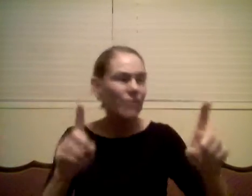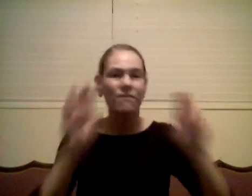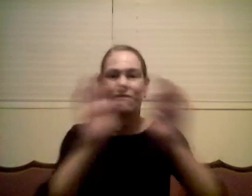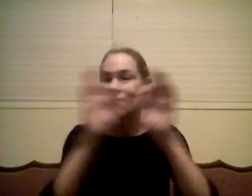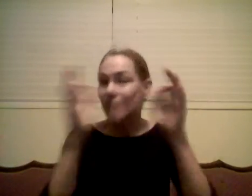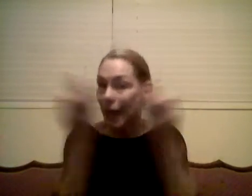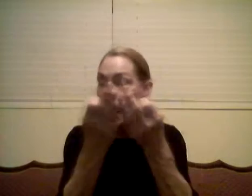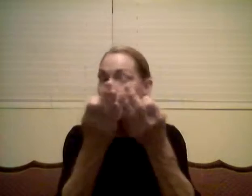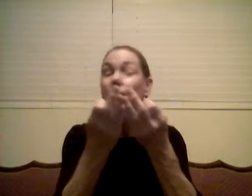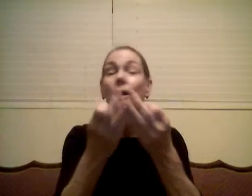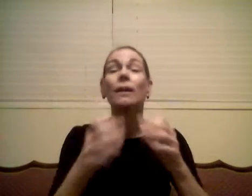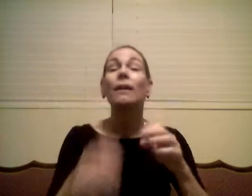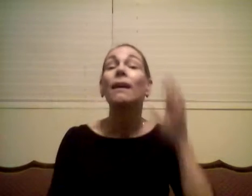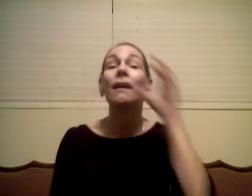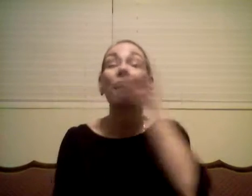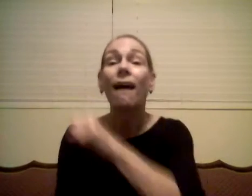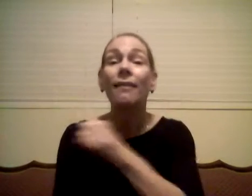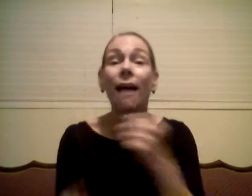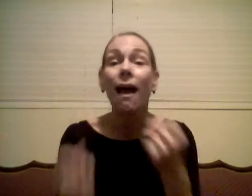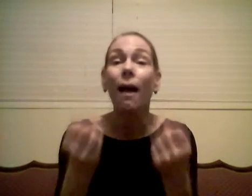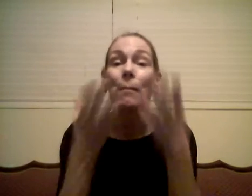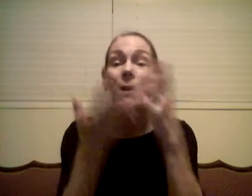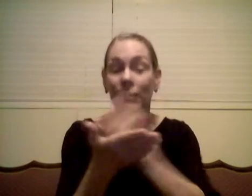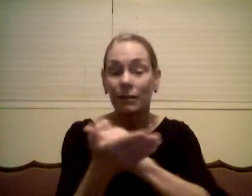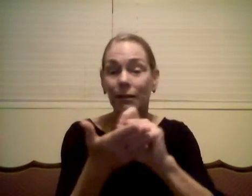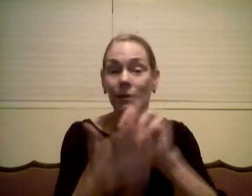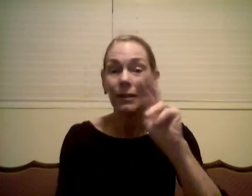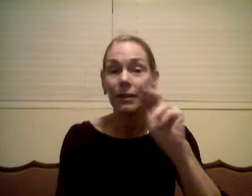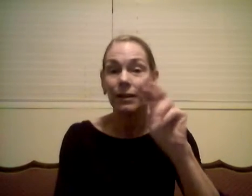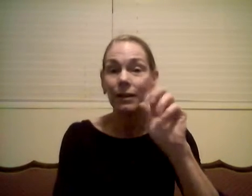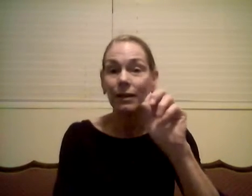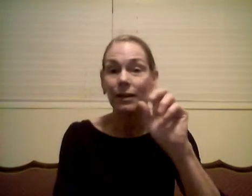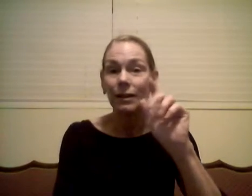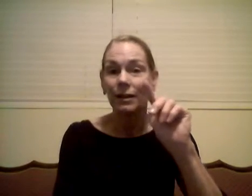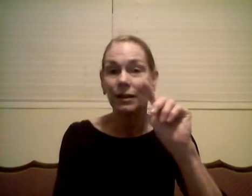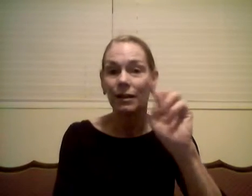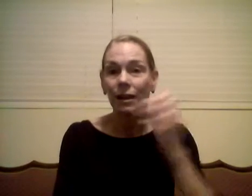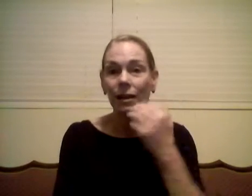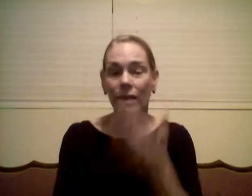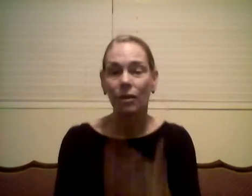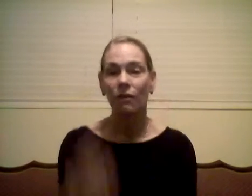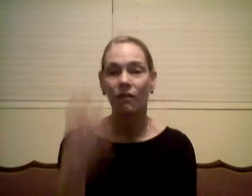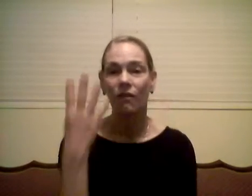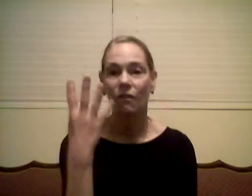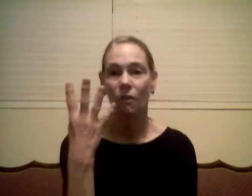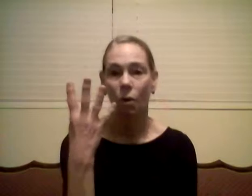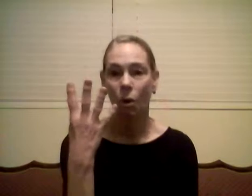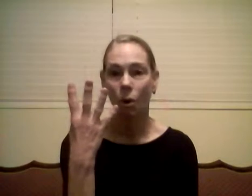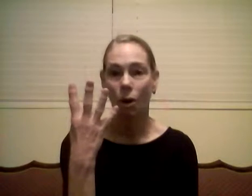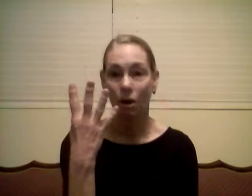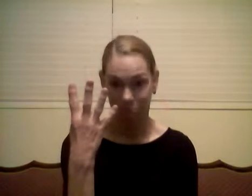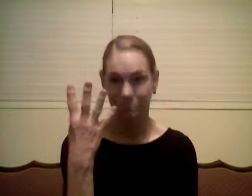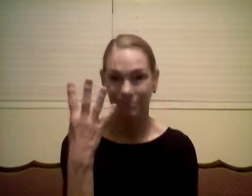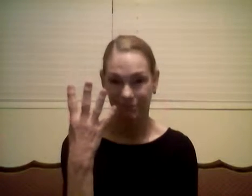all those 400 some odd people who apply, my recruiter might get 4 thank you notes.